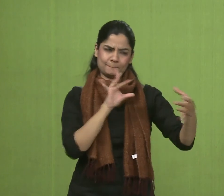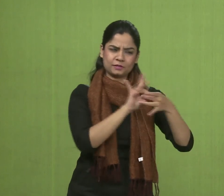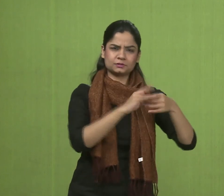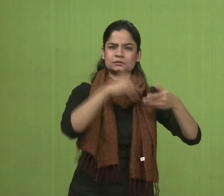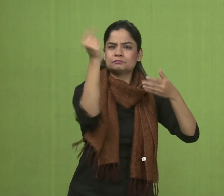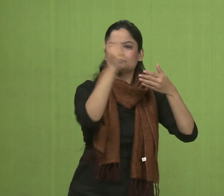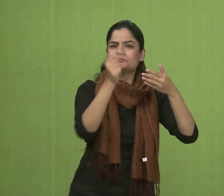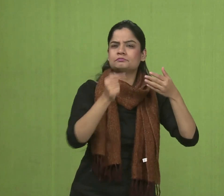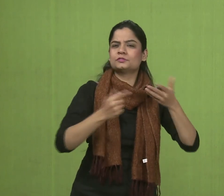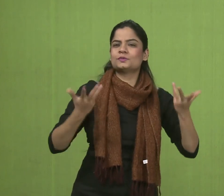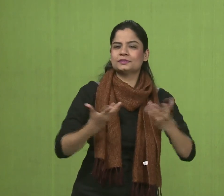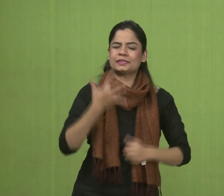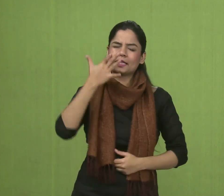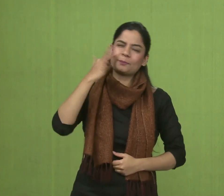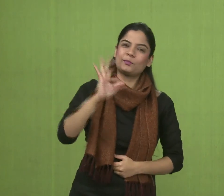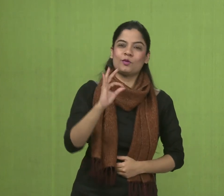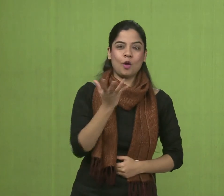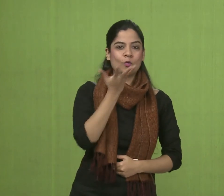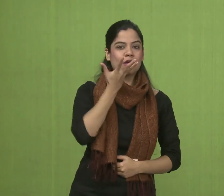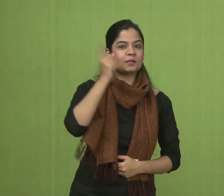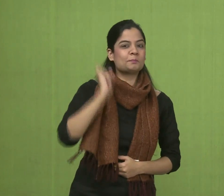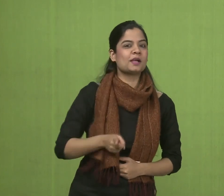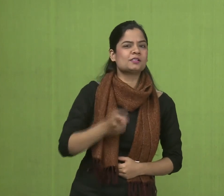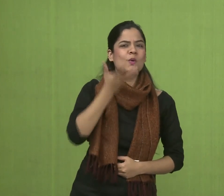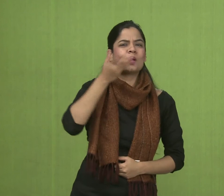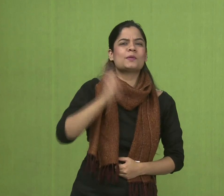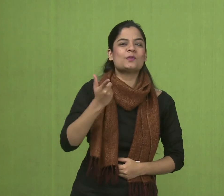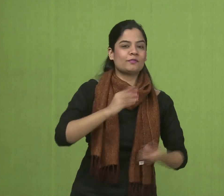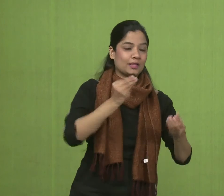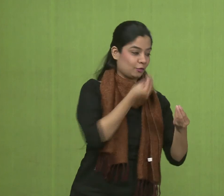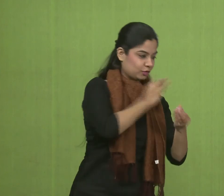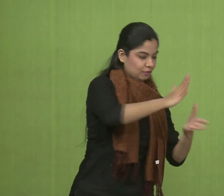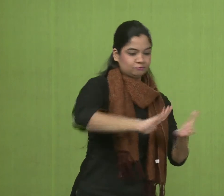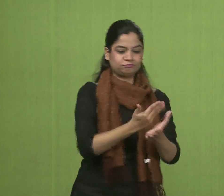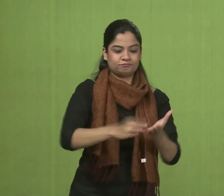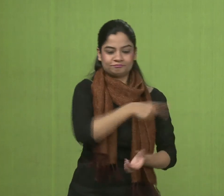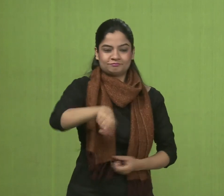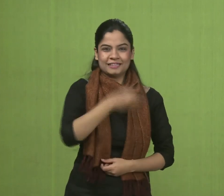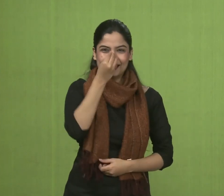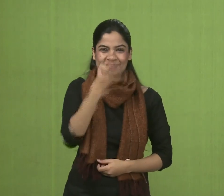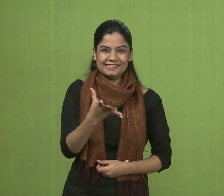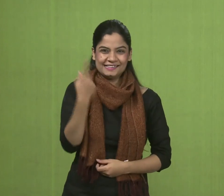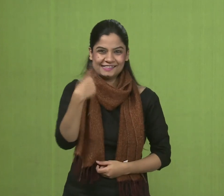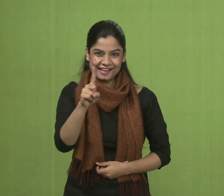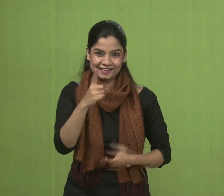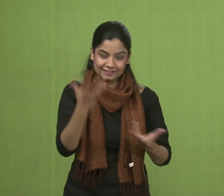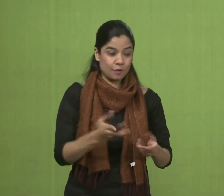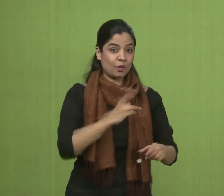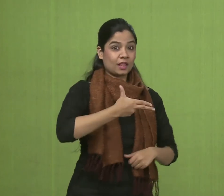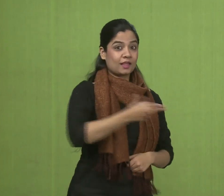kitchen, storing different kinds of food works. What are the important activities? Let me explain. Cleaning the utensils,